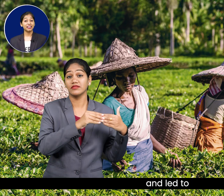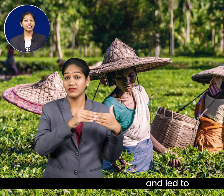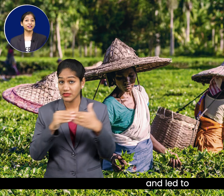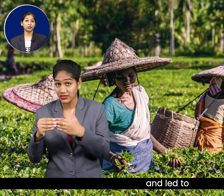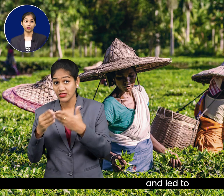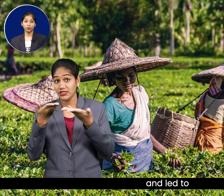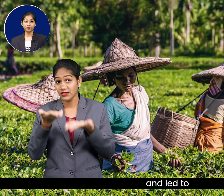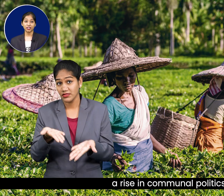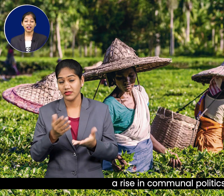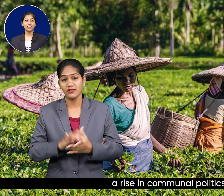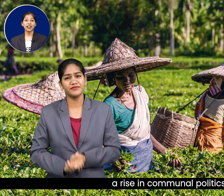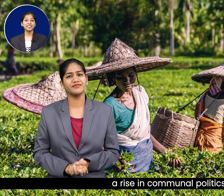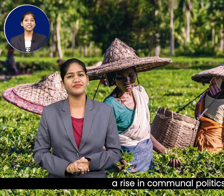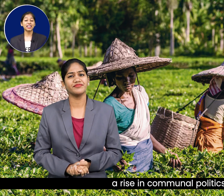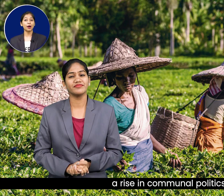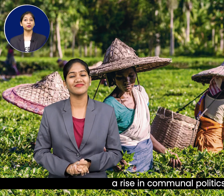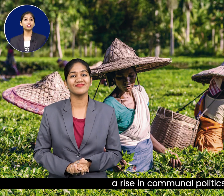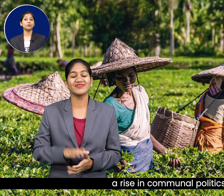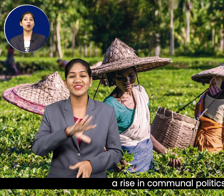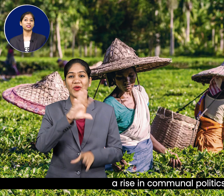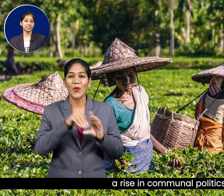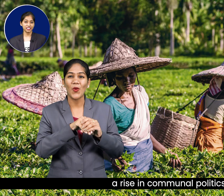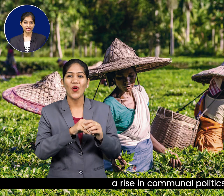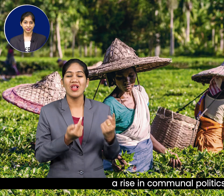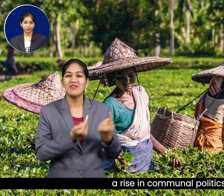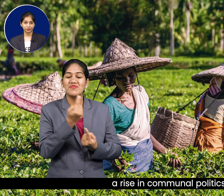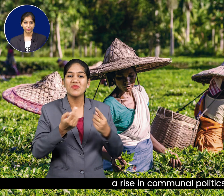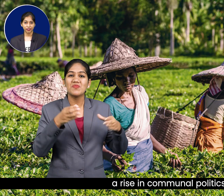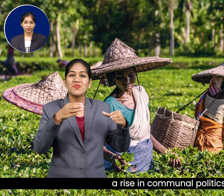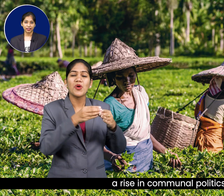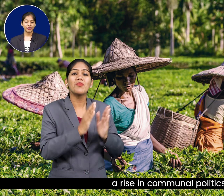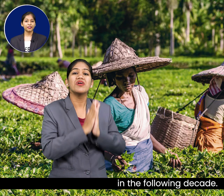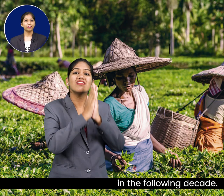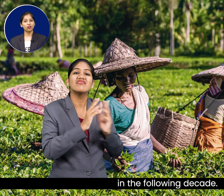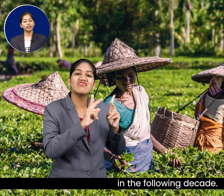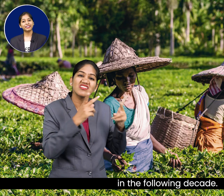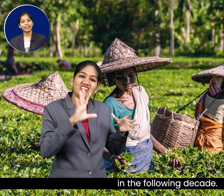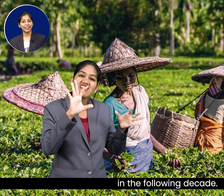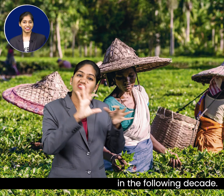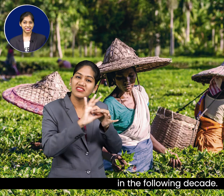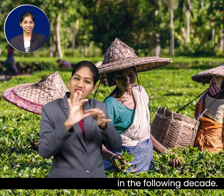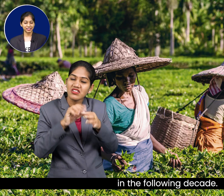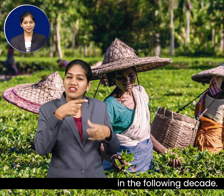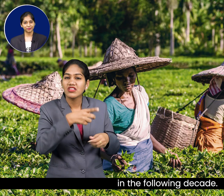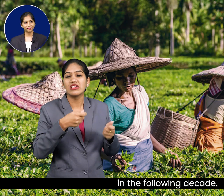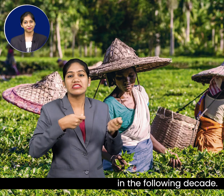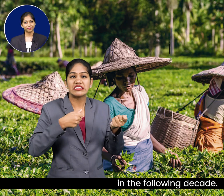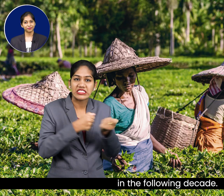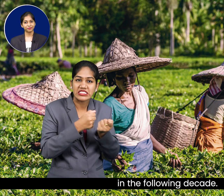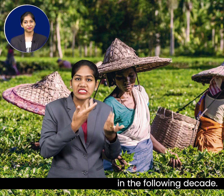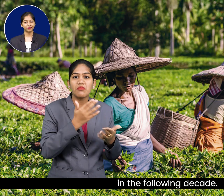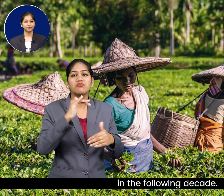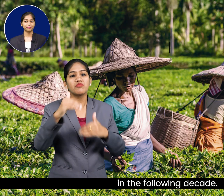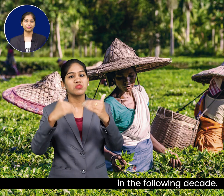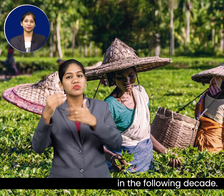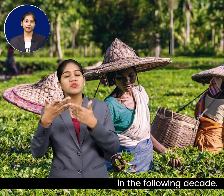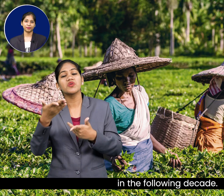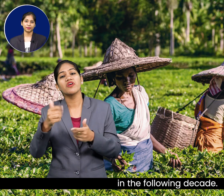and led to a rise in communal politics in the following decades.